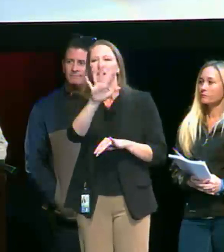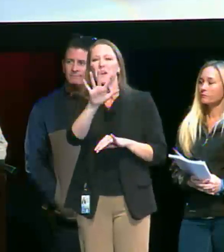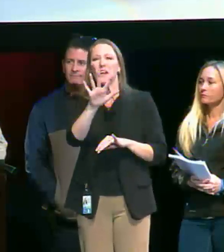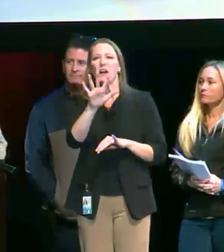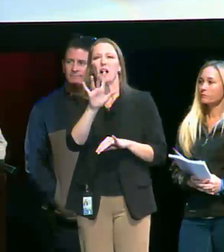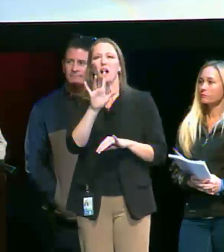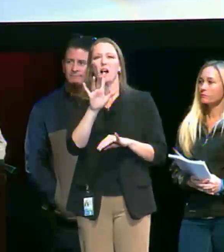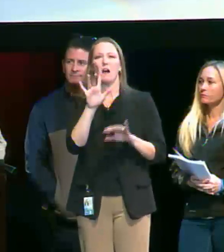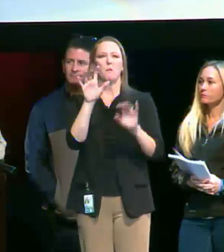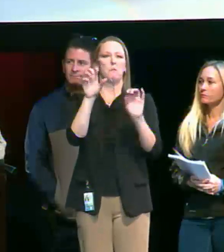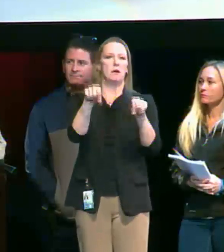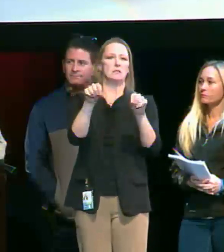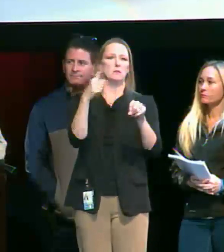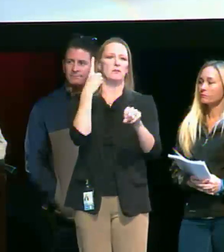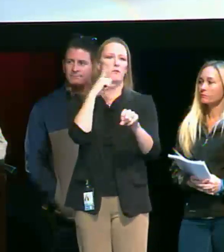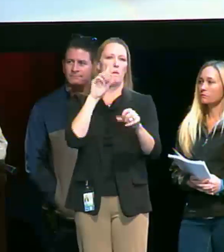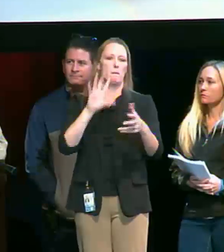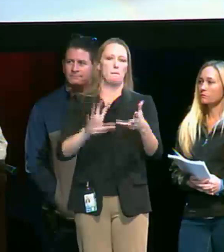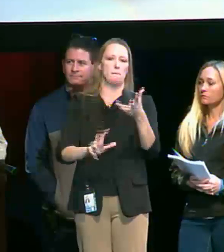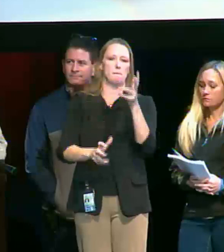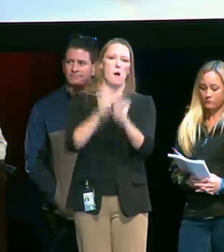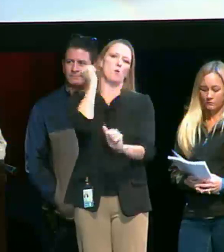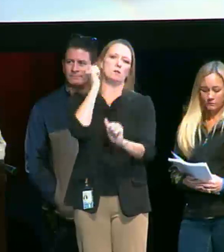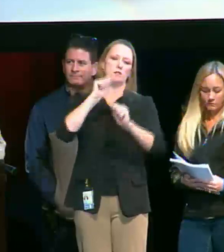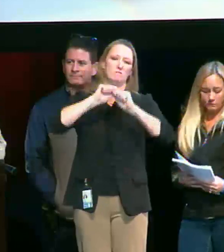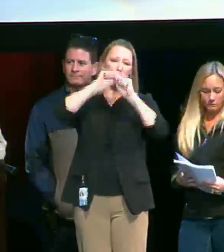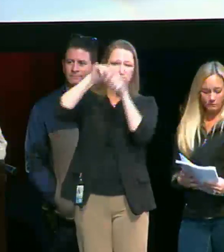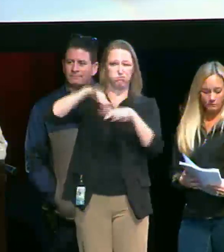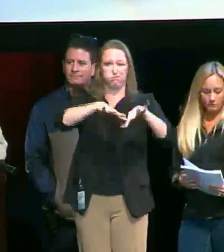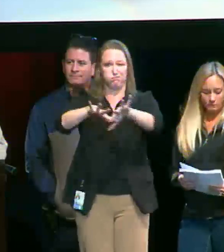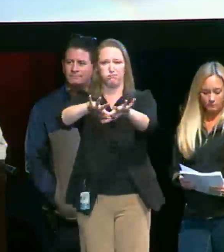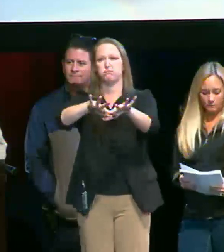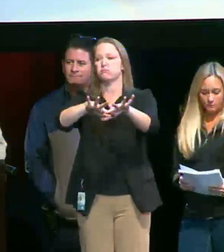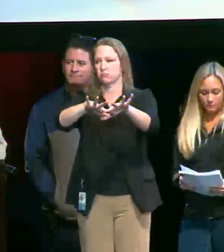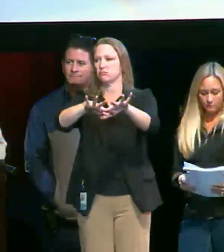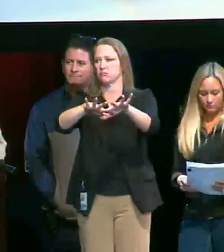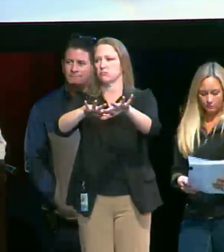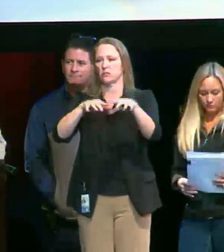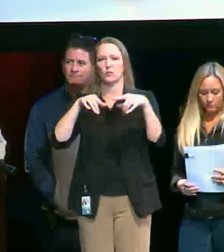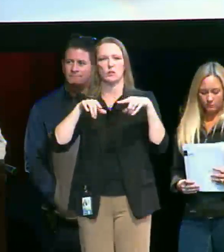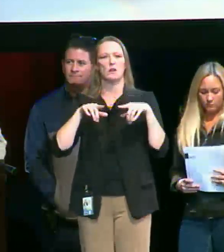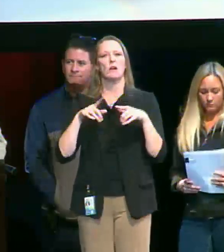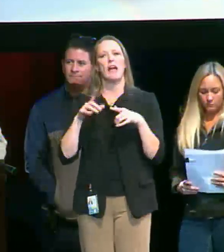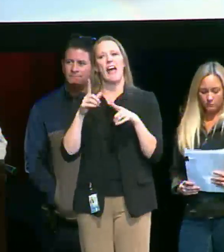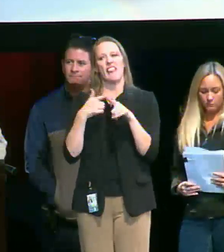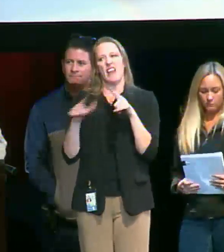violent during a debris flow, and then the areas near it that would